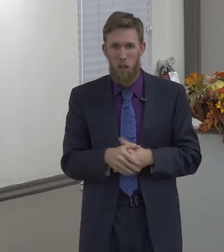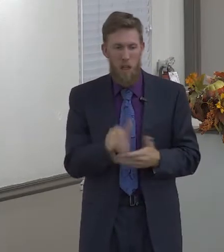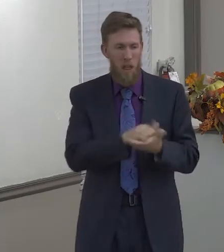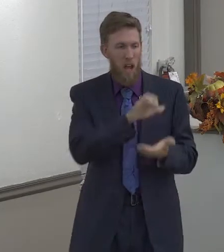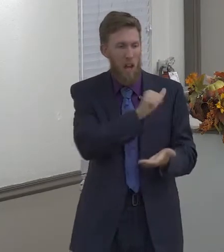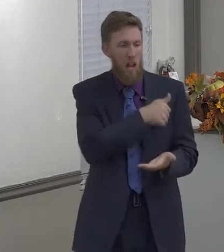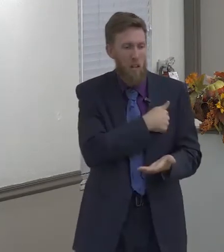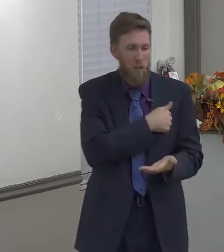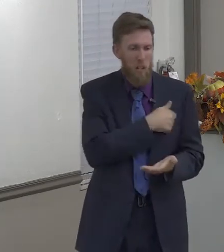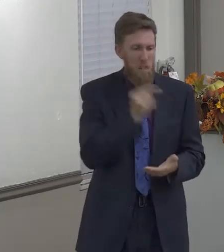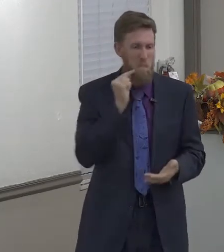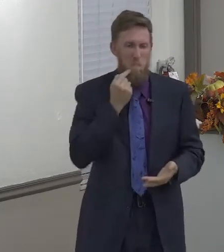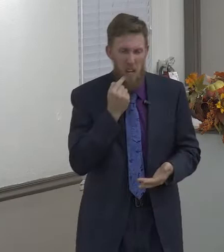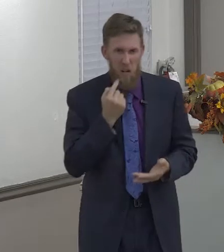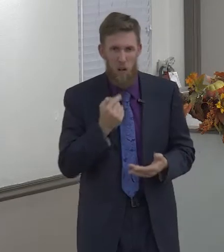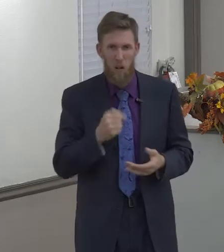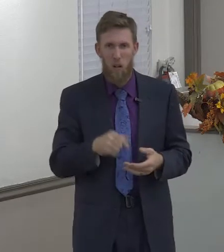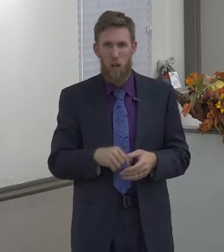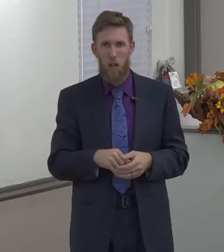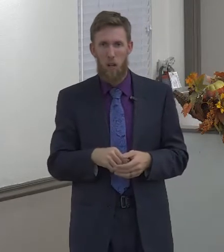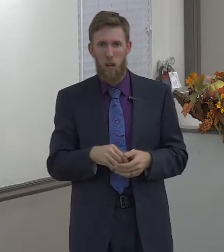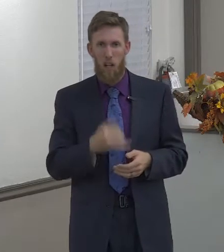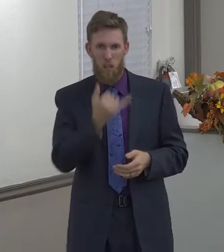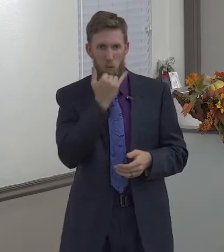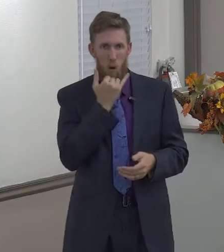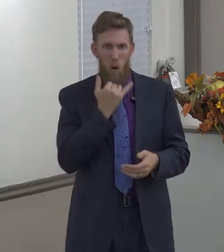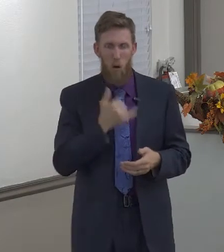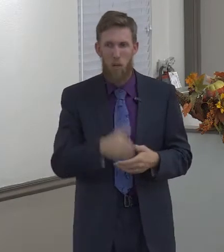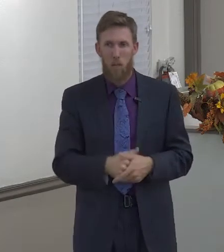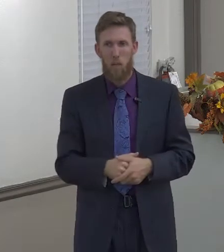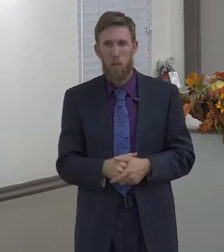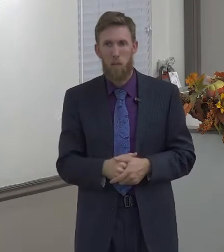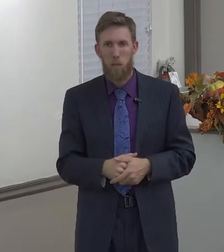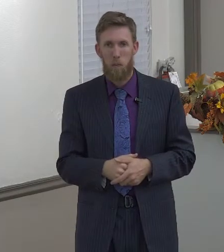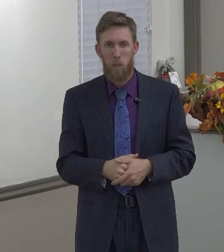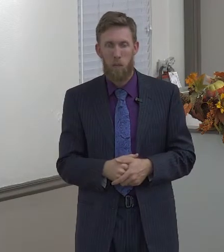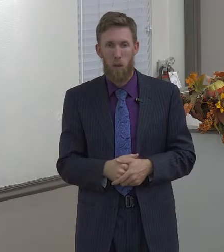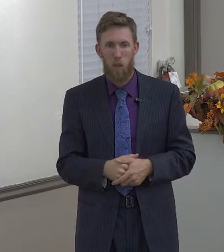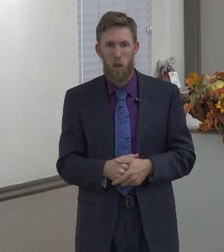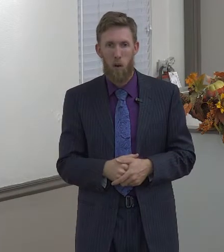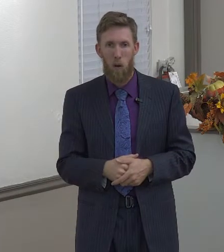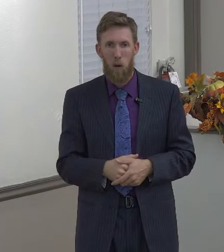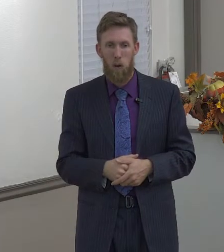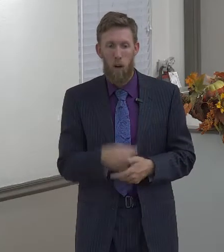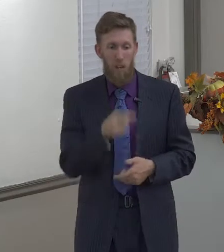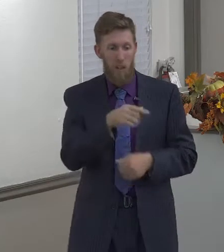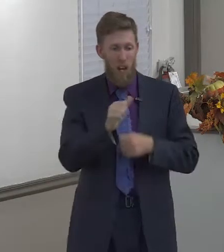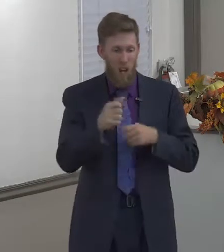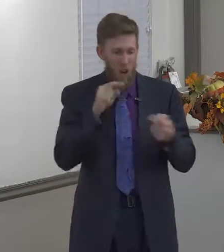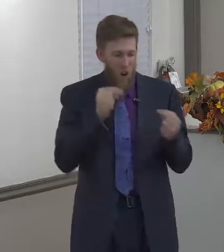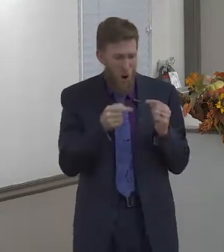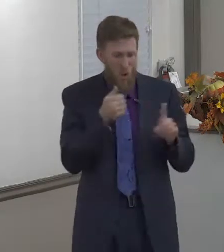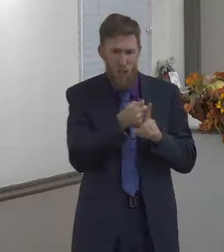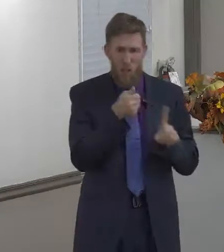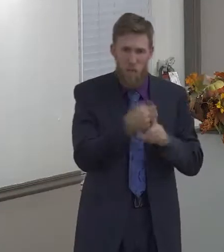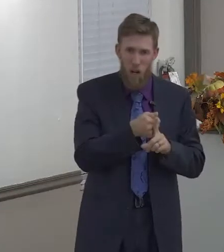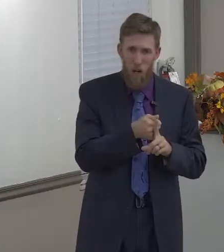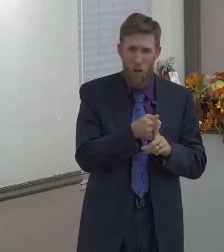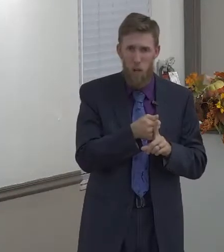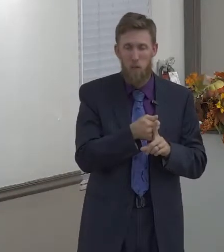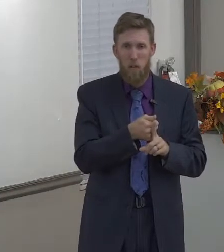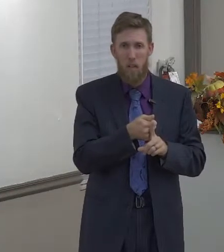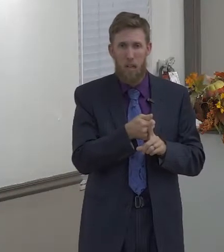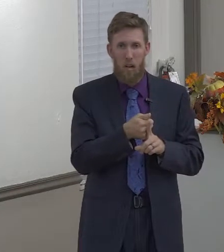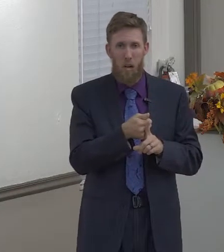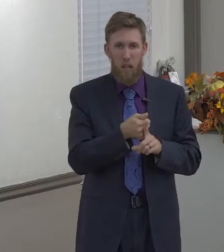that, they take themselves out of the church that God placed them in, but they harm the body. The body needs